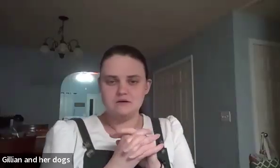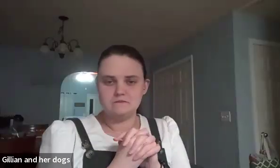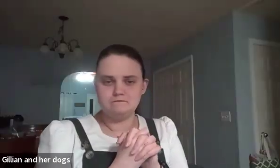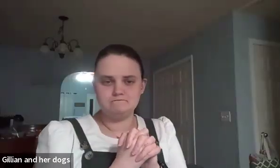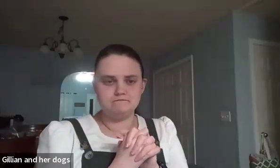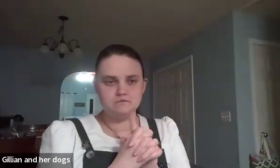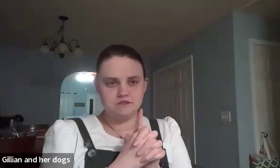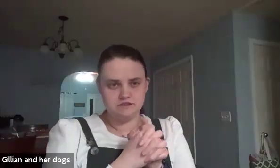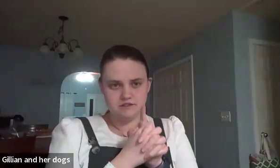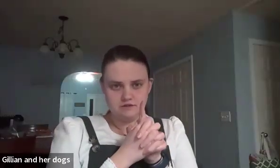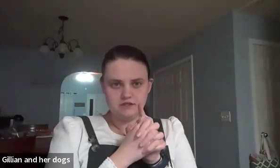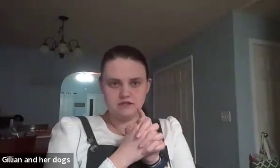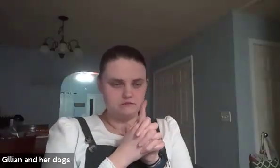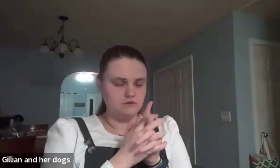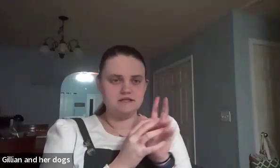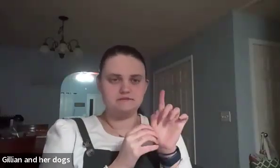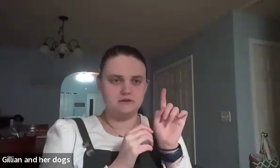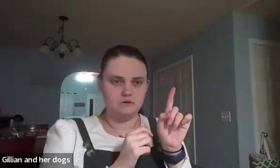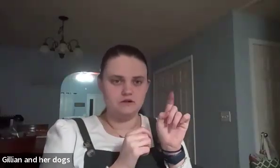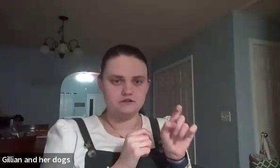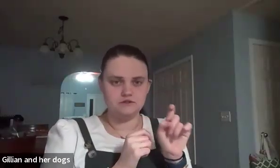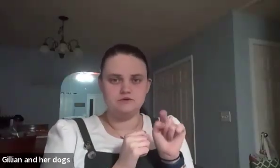So, 1, 2, 3. That's me.